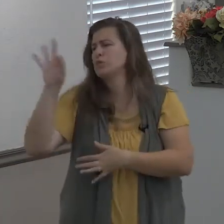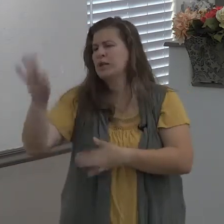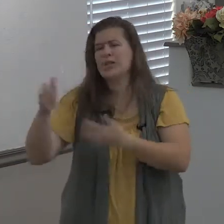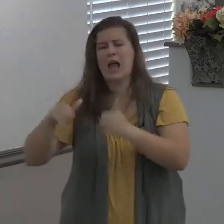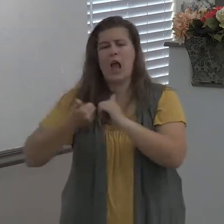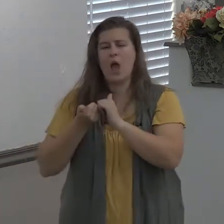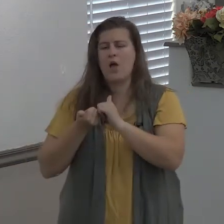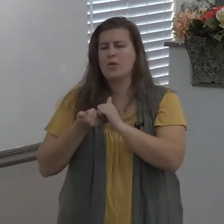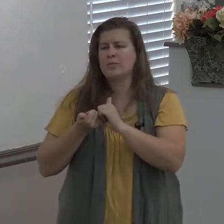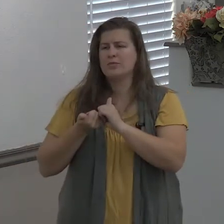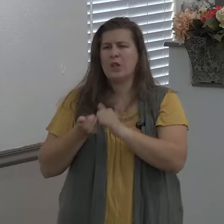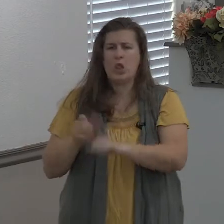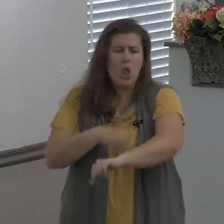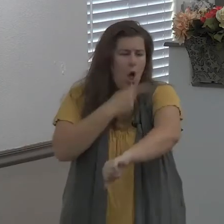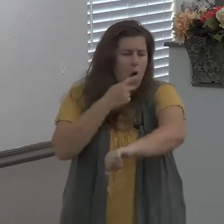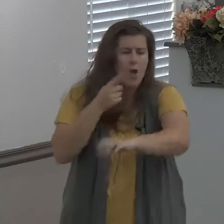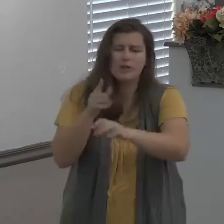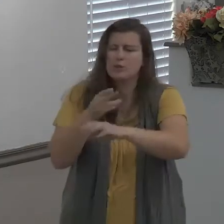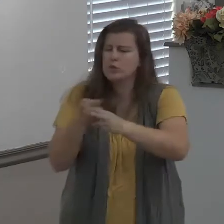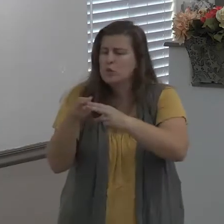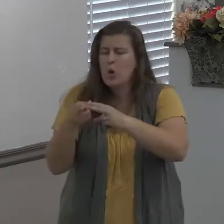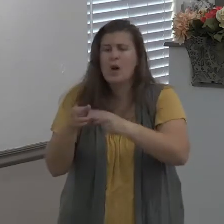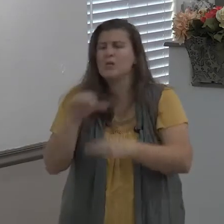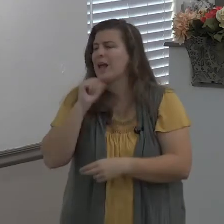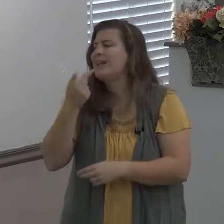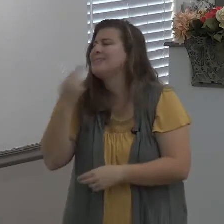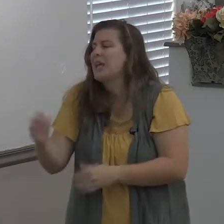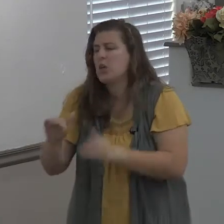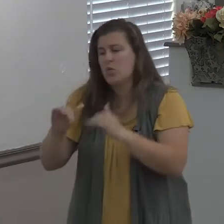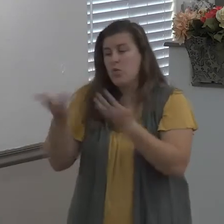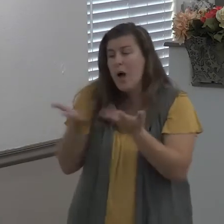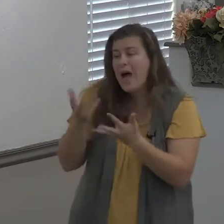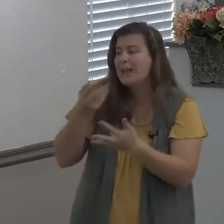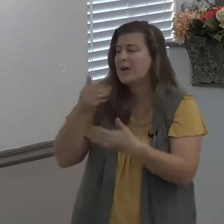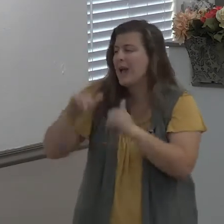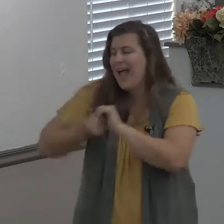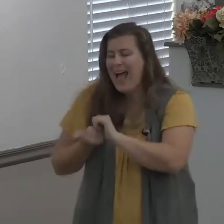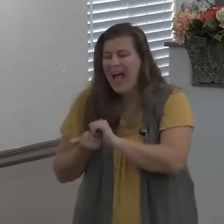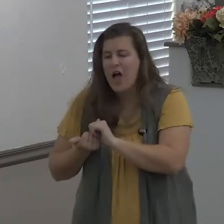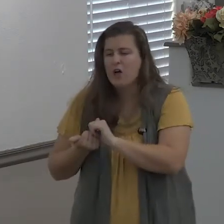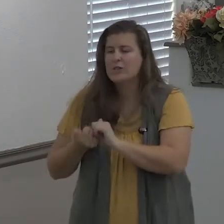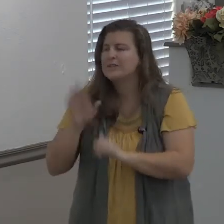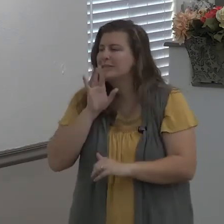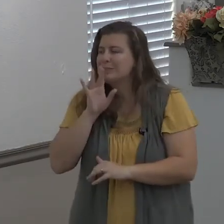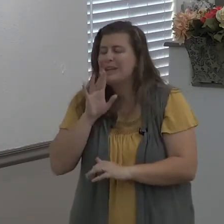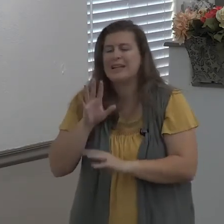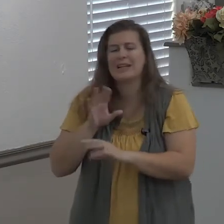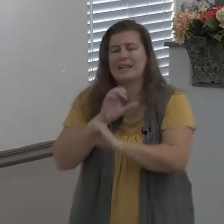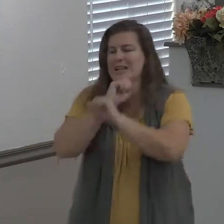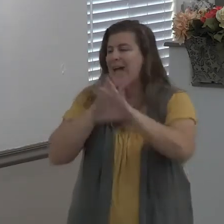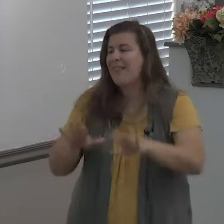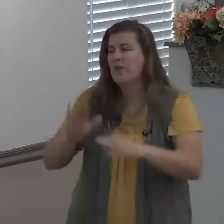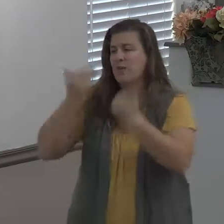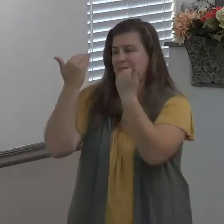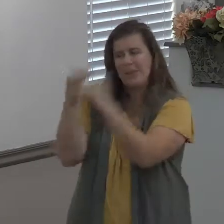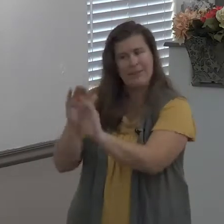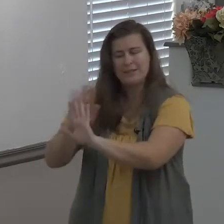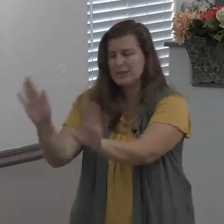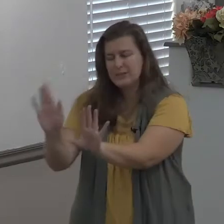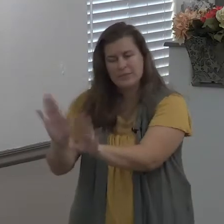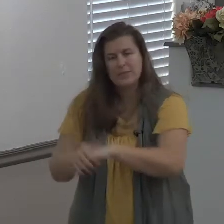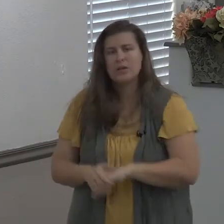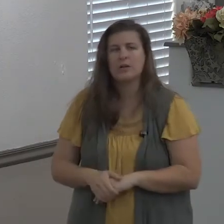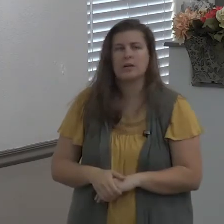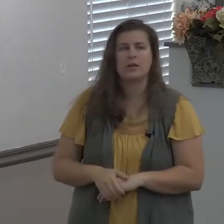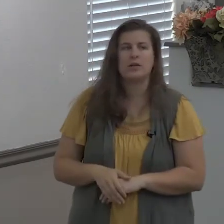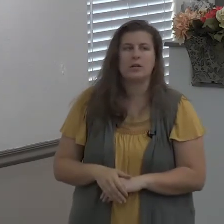set the stage up exactly how you want it. You can speak as long as you want, as short as you want. We will not tell you what to speak, how